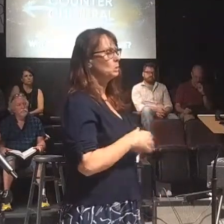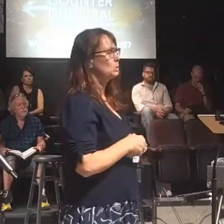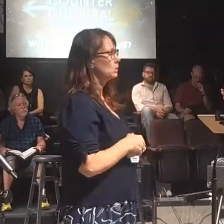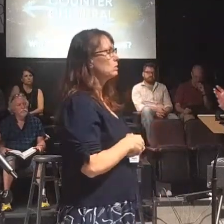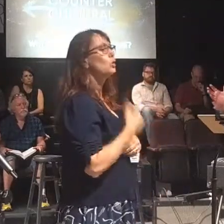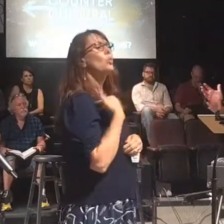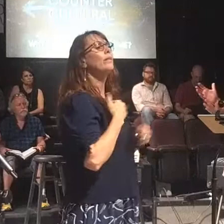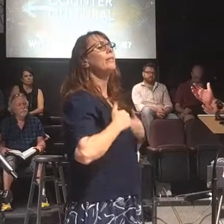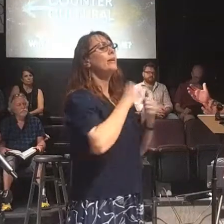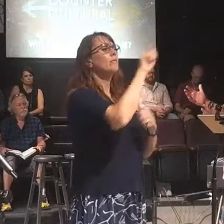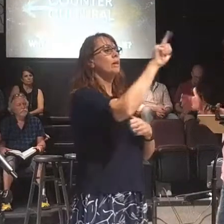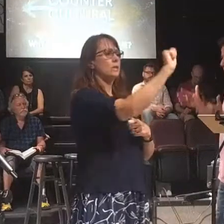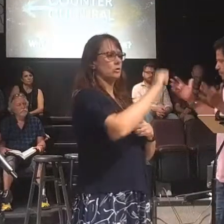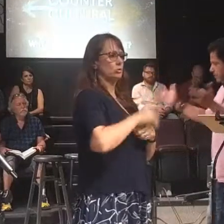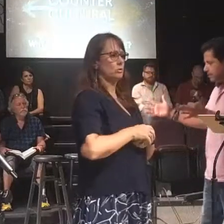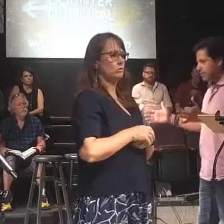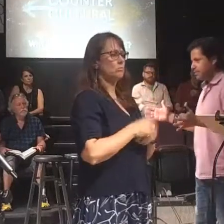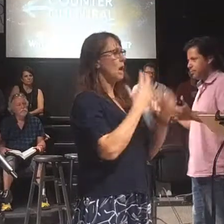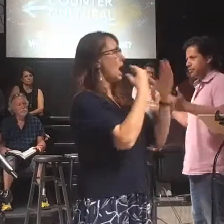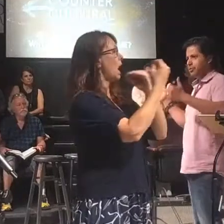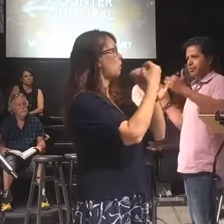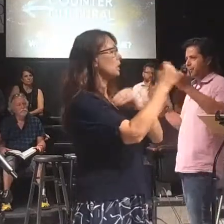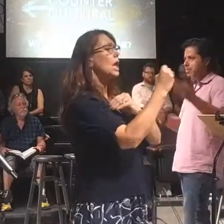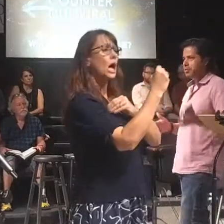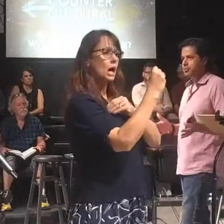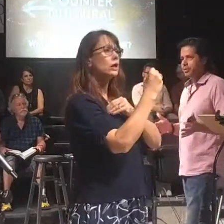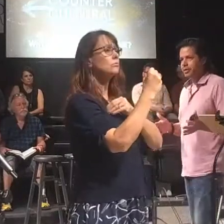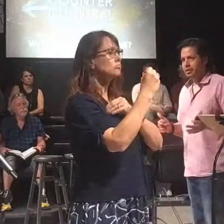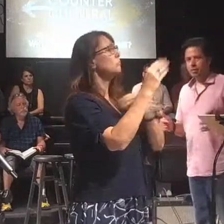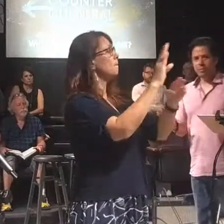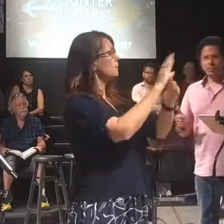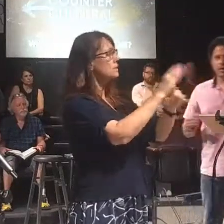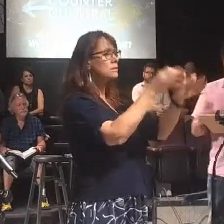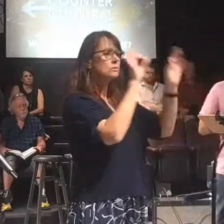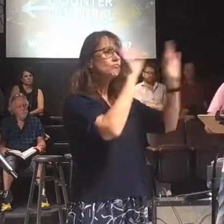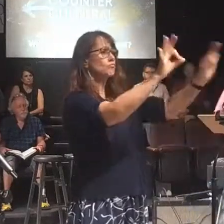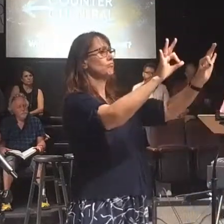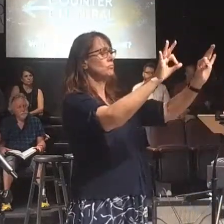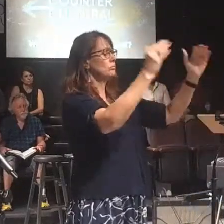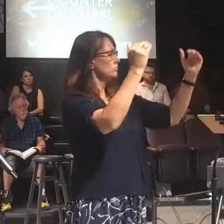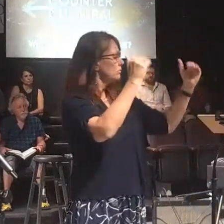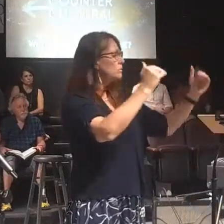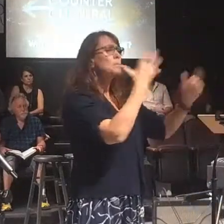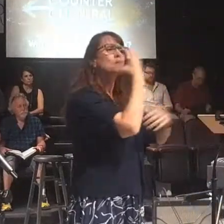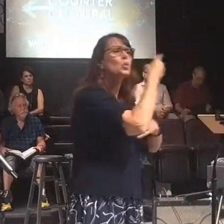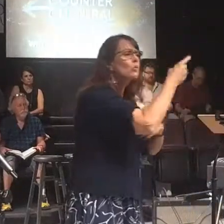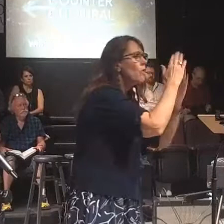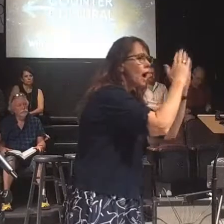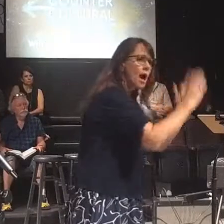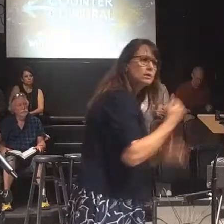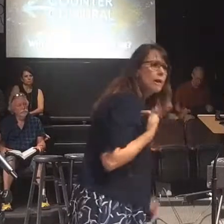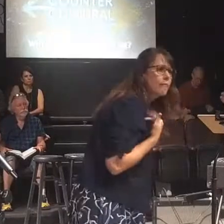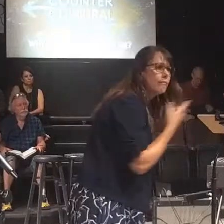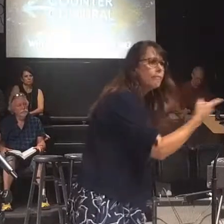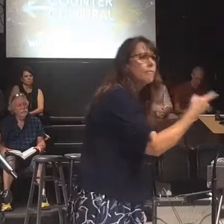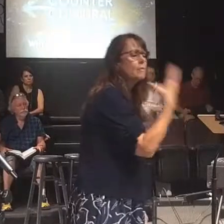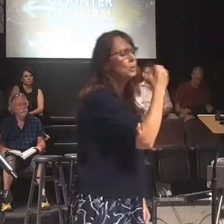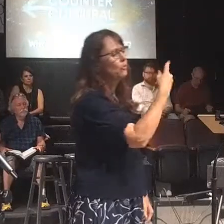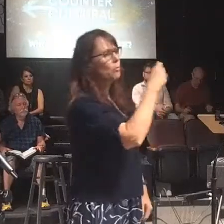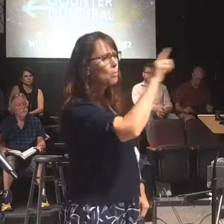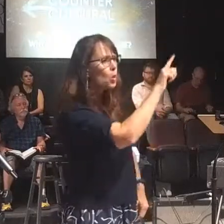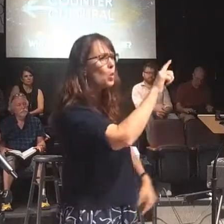stuff that was going right. We had a business, we were serving in ministry, we bought a beautiful home in Los Angeles with a beautiful